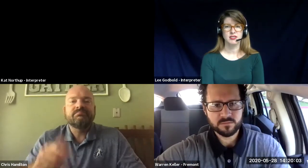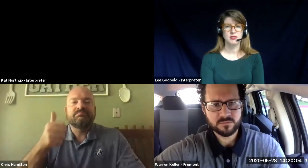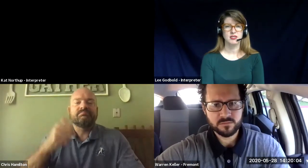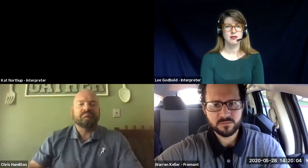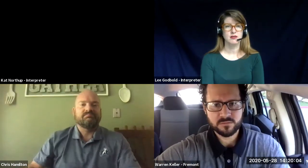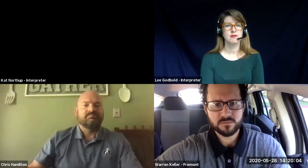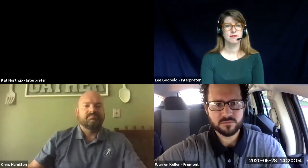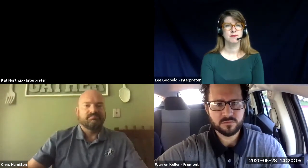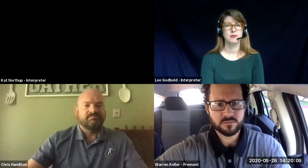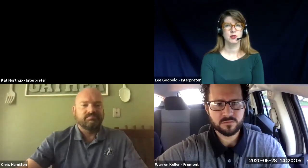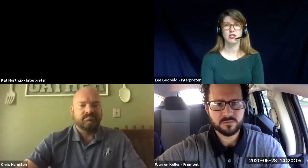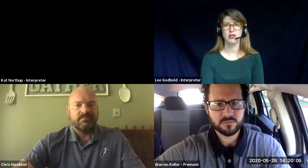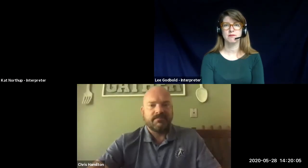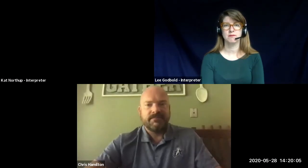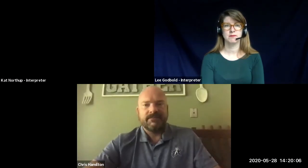some assistance. Okay, great.